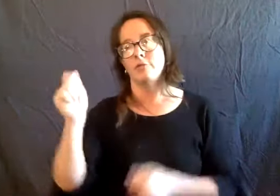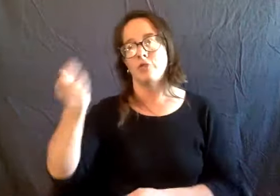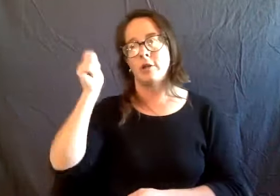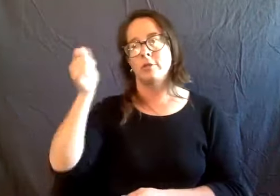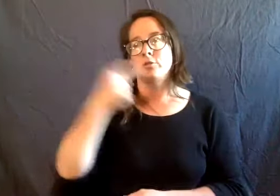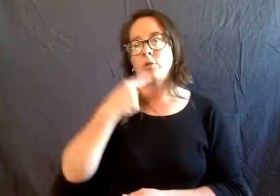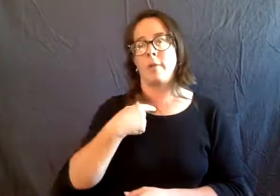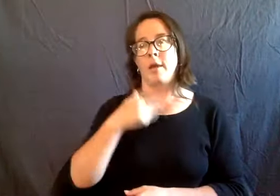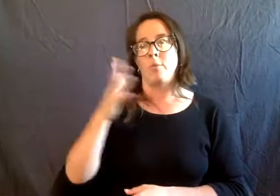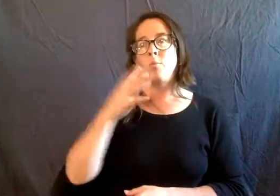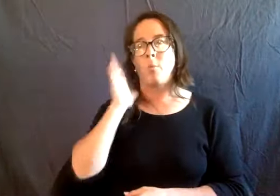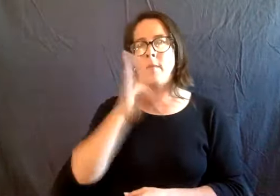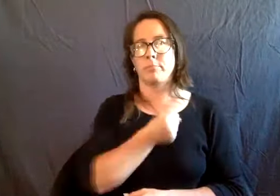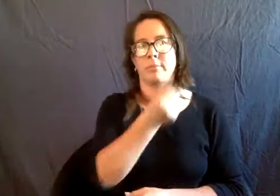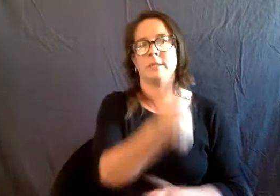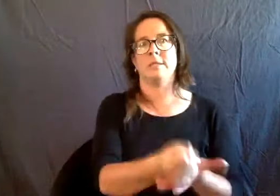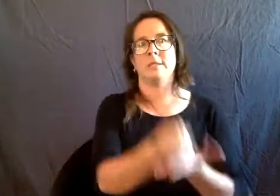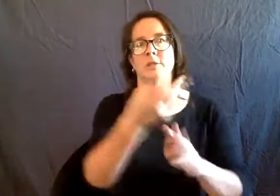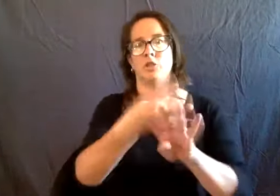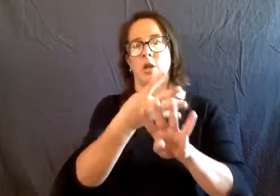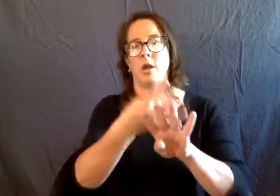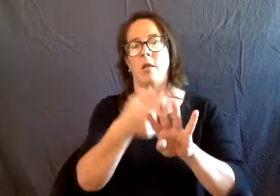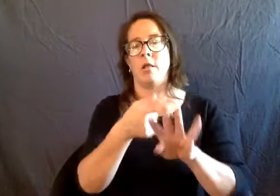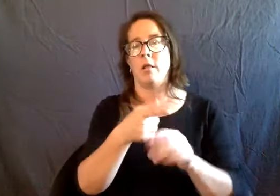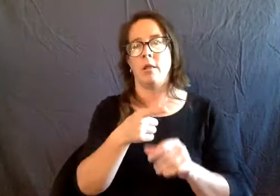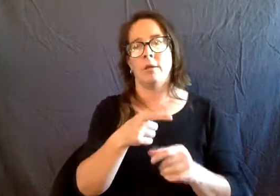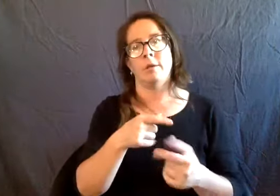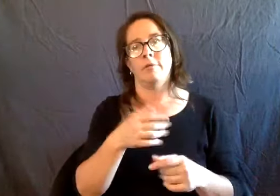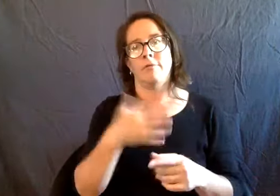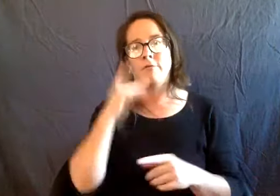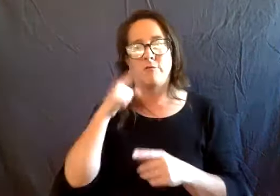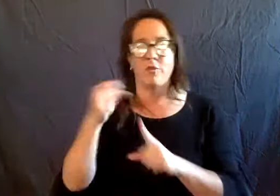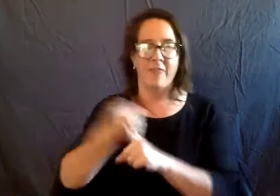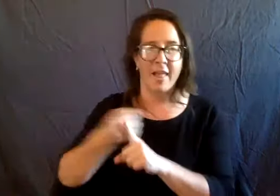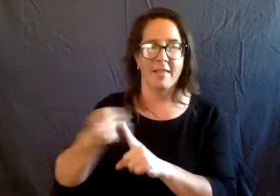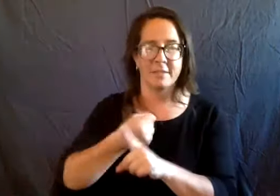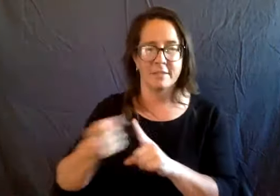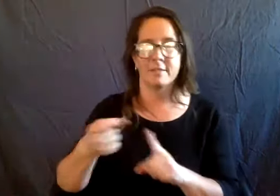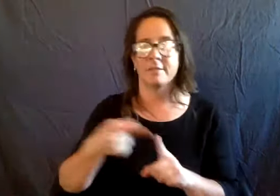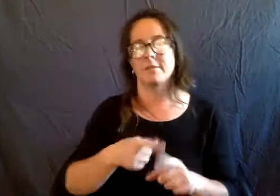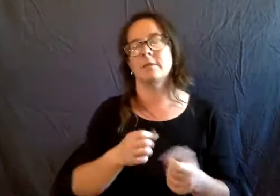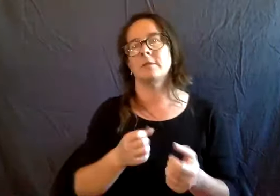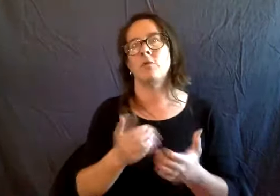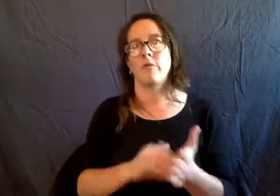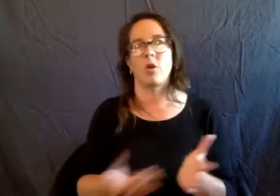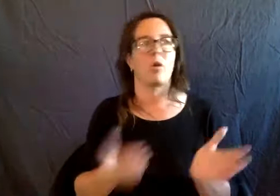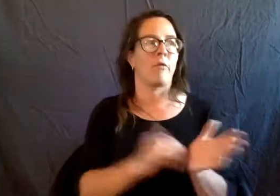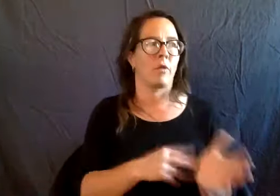me he'd throw me under the jail if I came before him for a violence thing, like I'd come before him. Anyway, over and over,